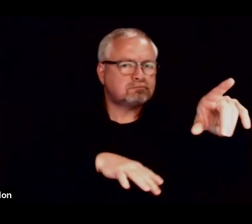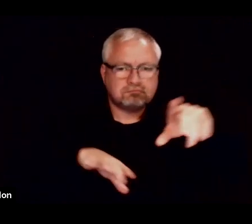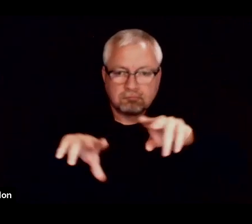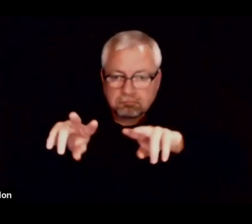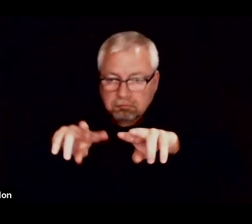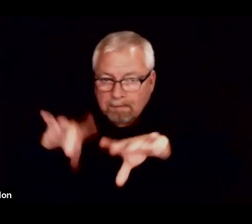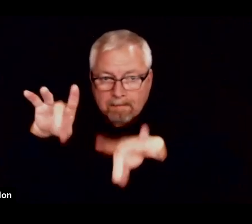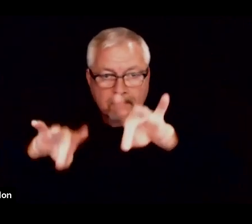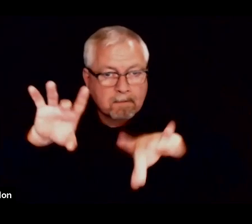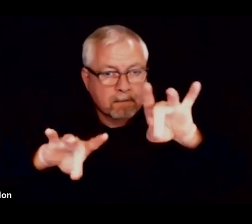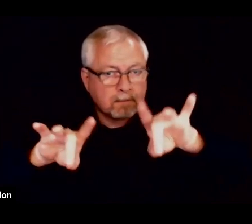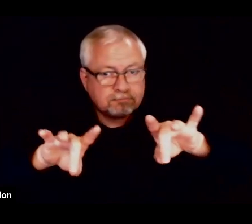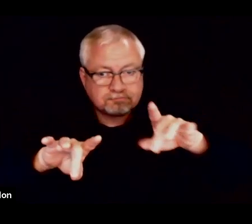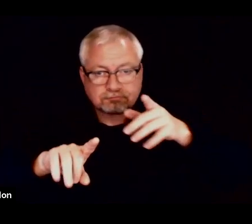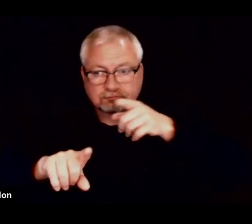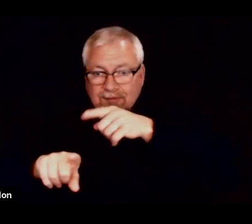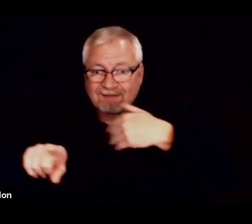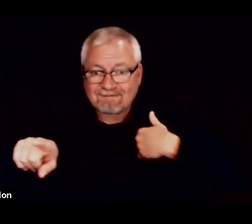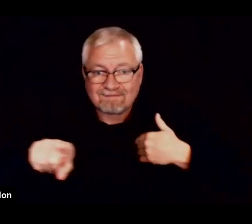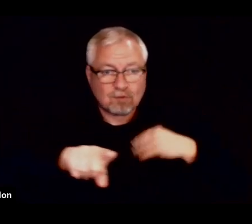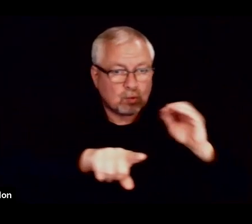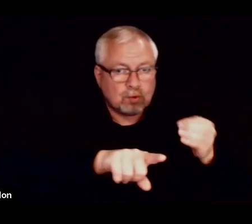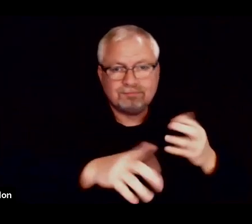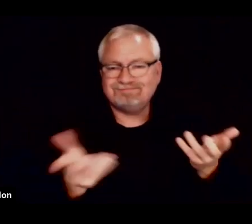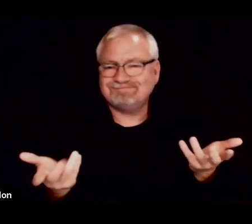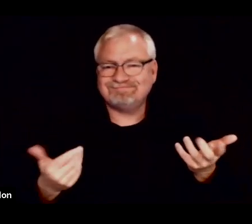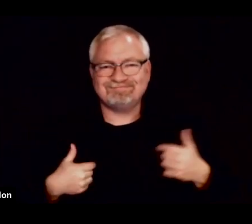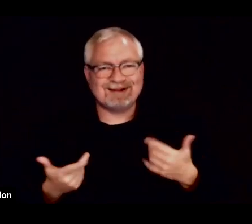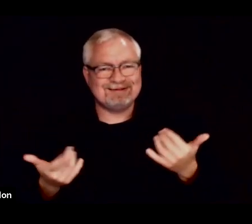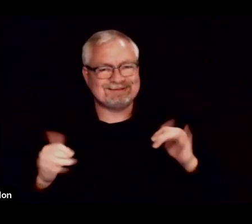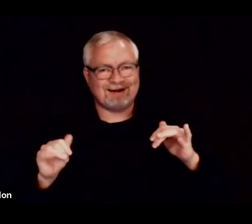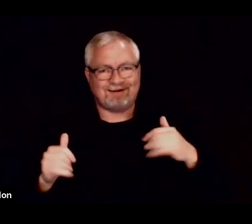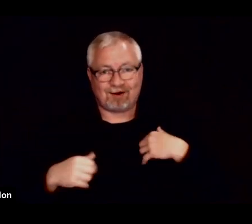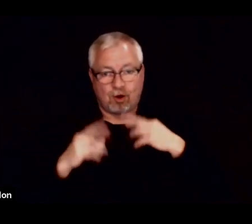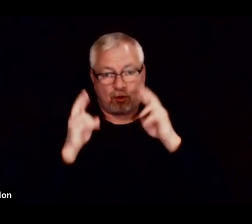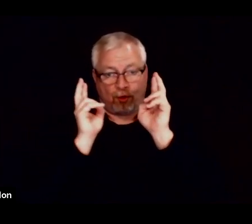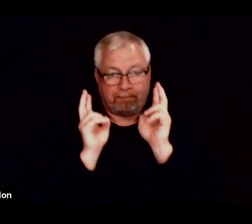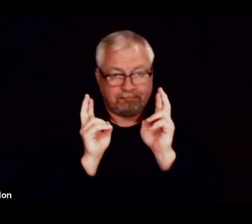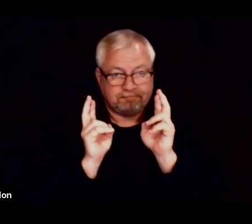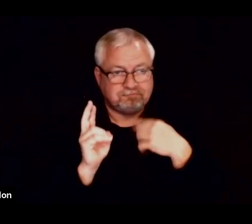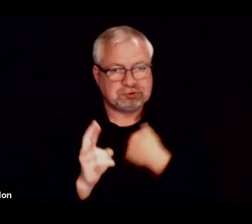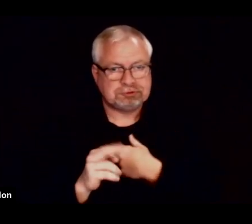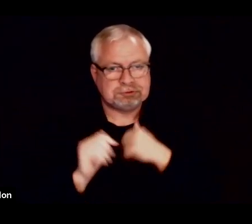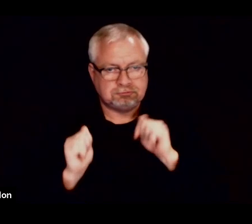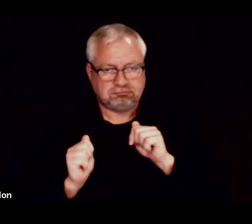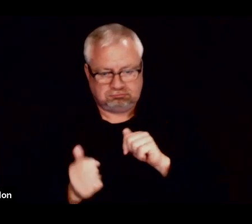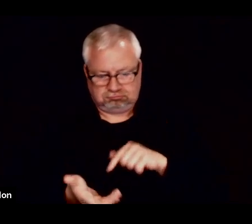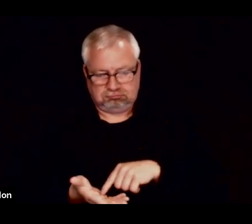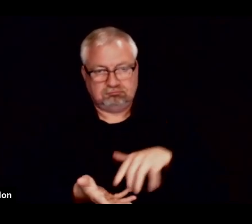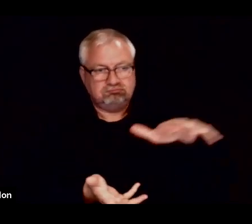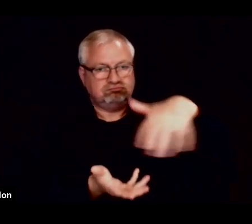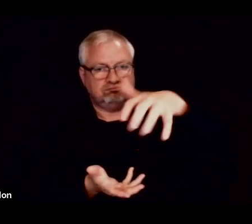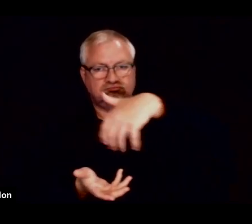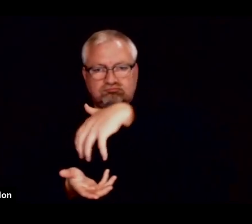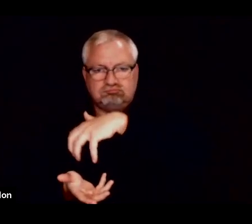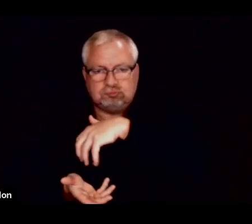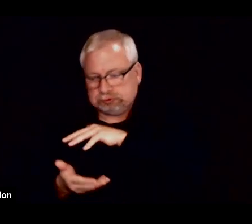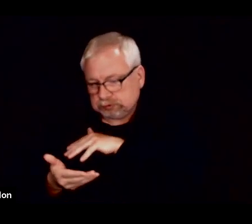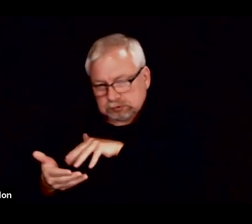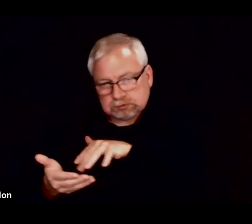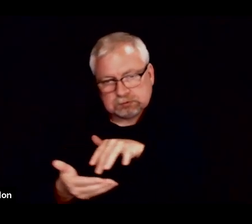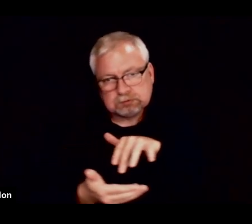studies as well. And we hope to gain some insight through these studies.